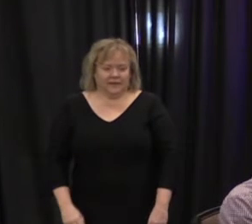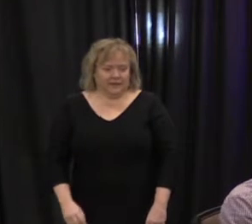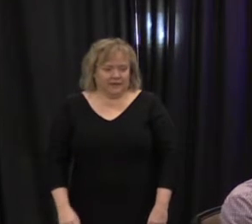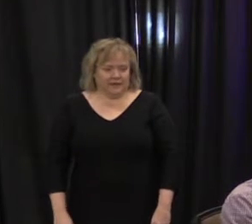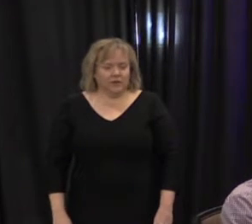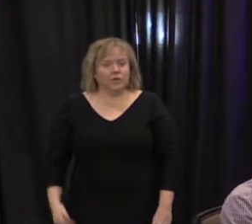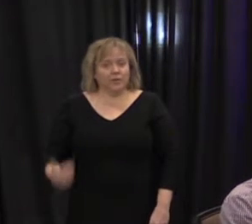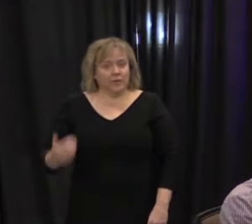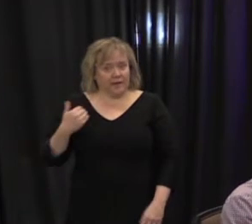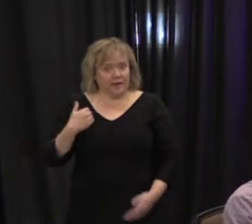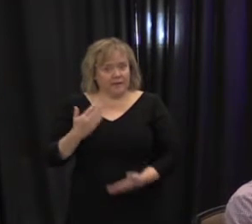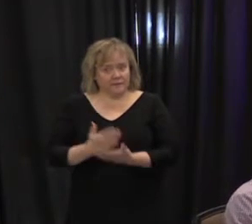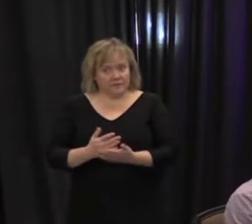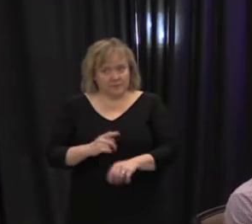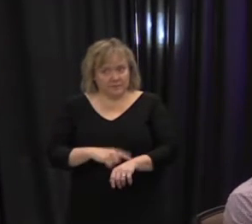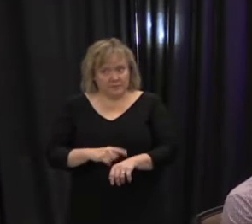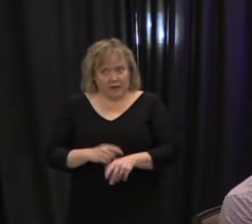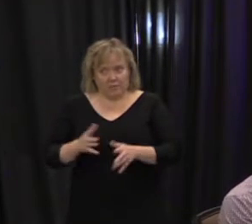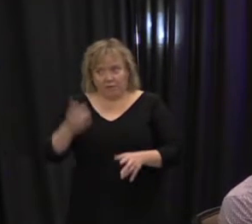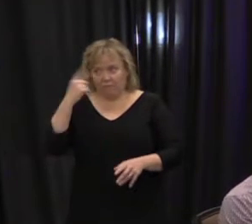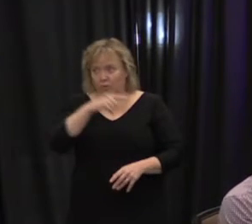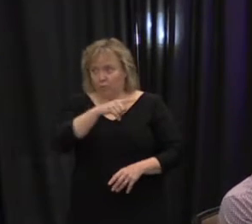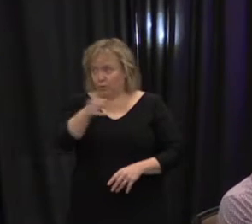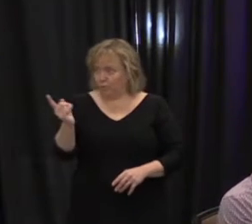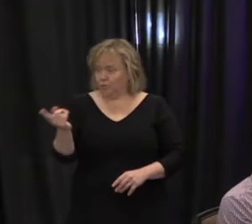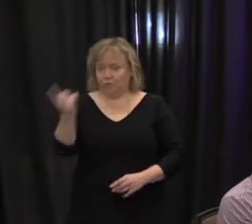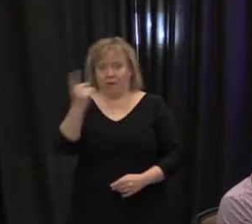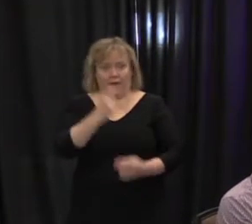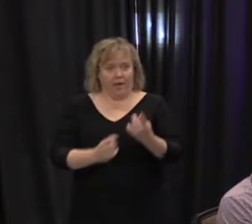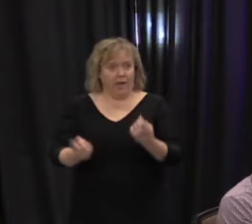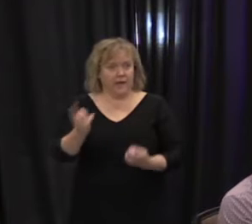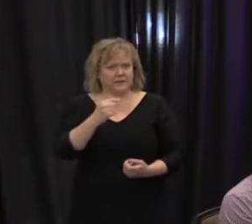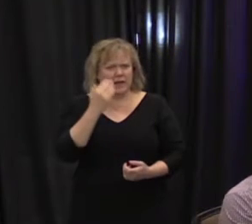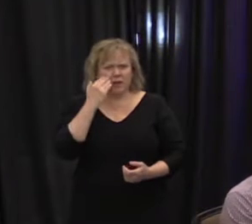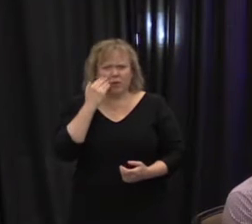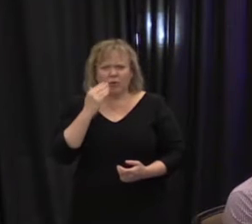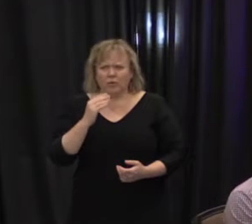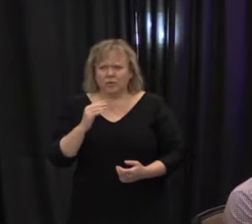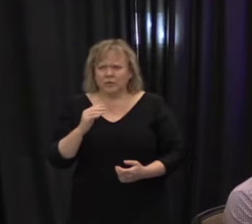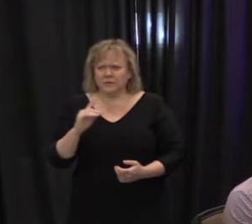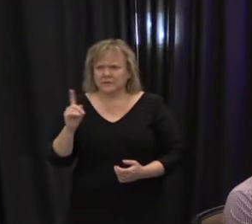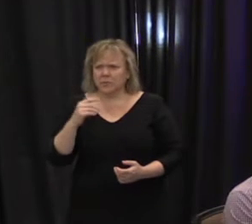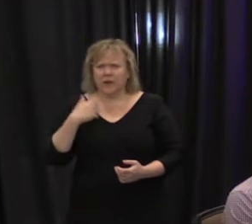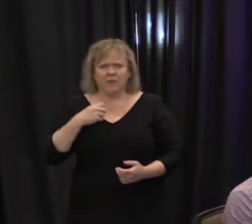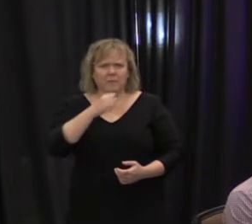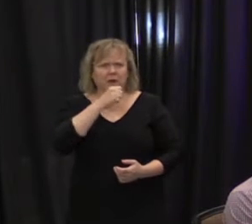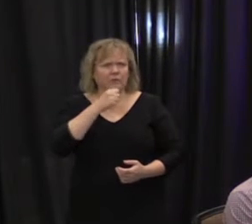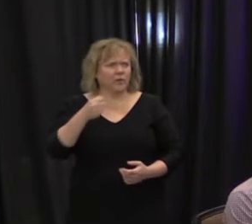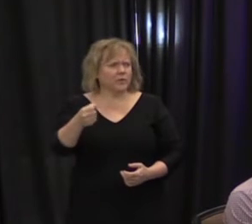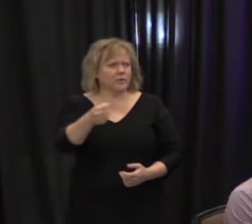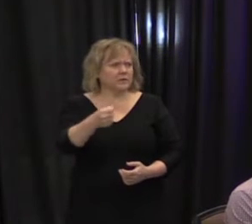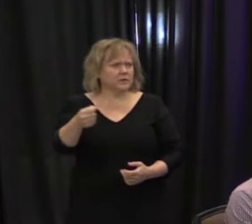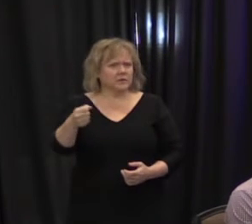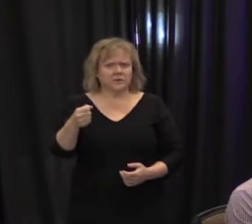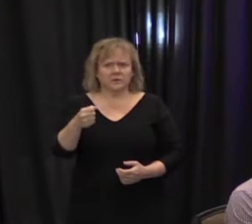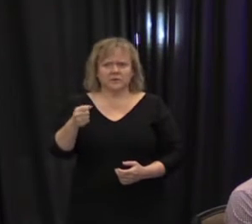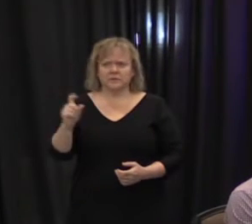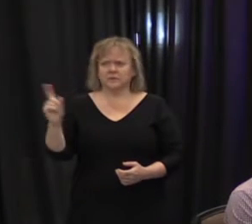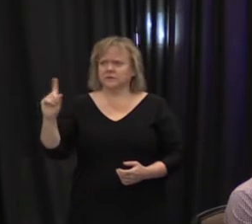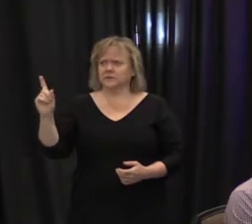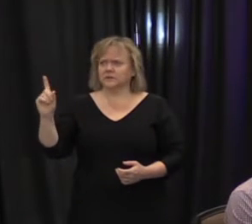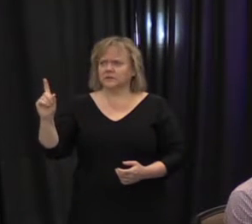We do have time for a couple of questions from the audience. I know there's someone with a microphone.